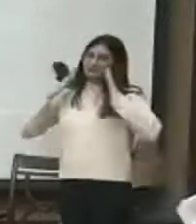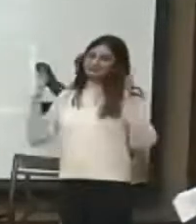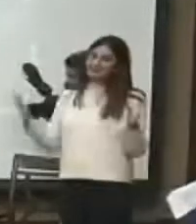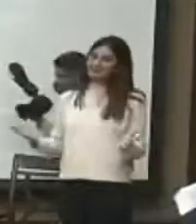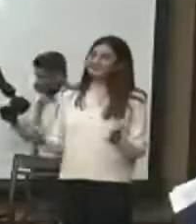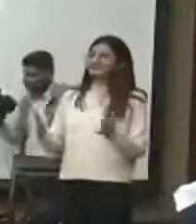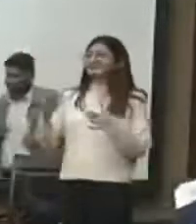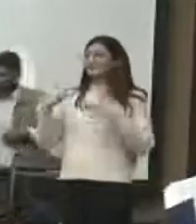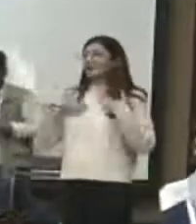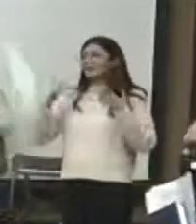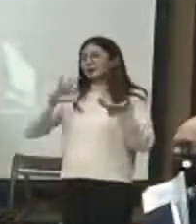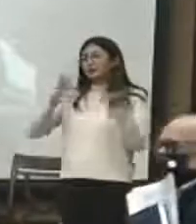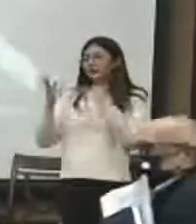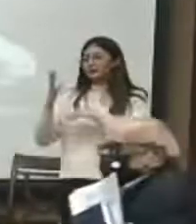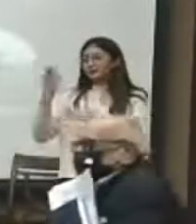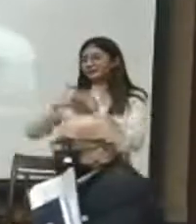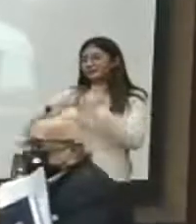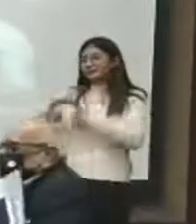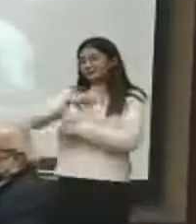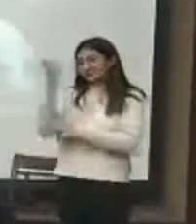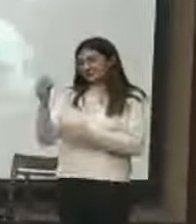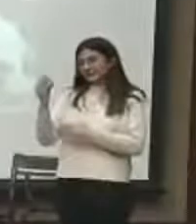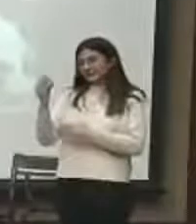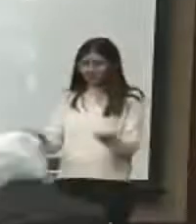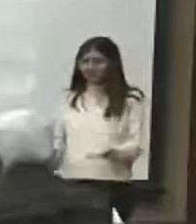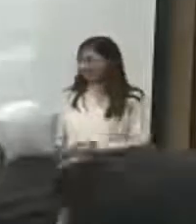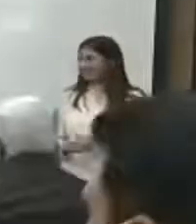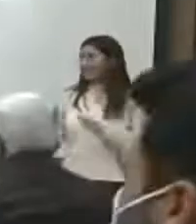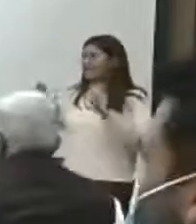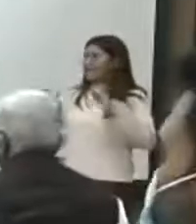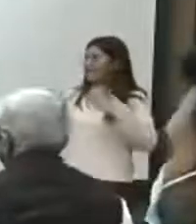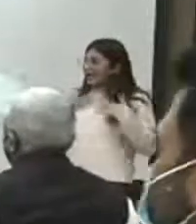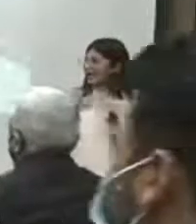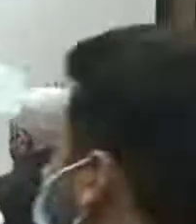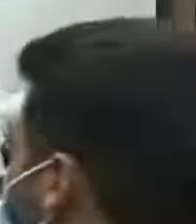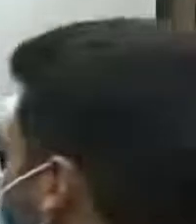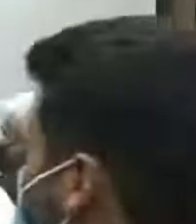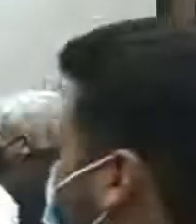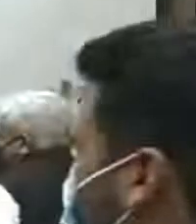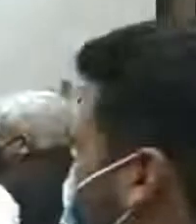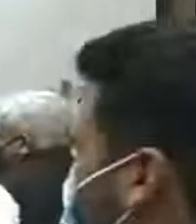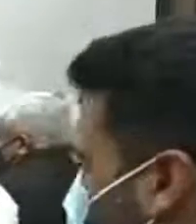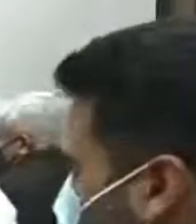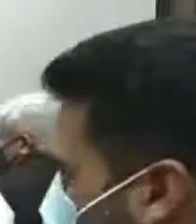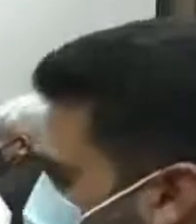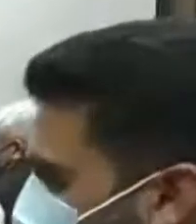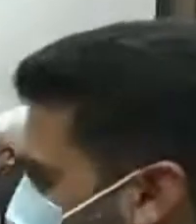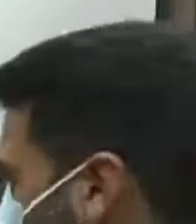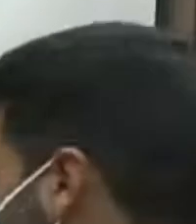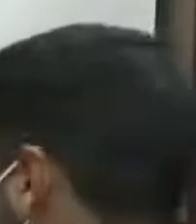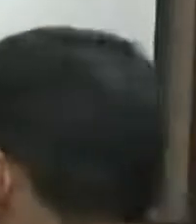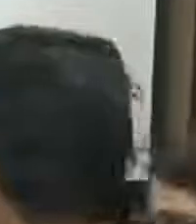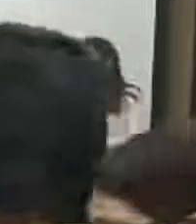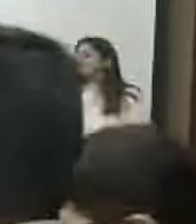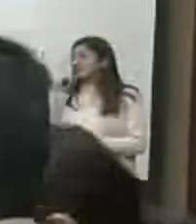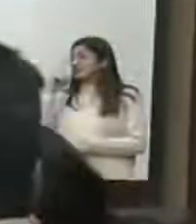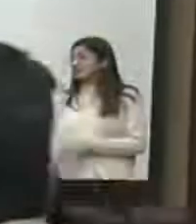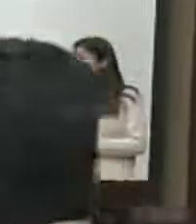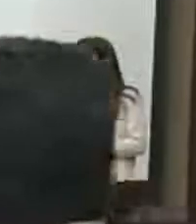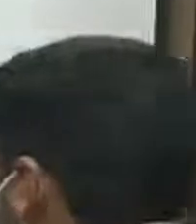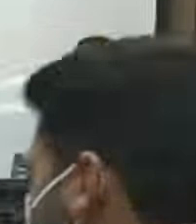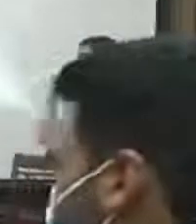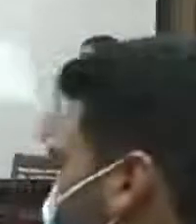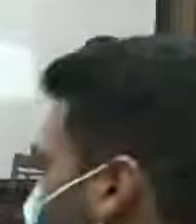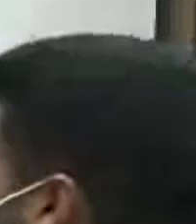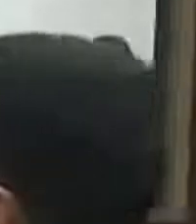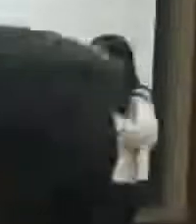a very happy World Disability Day to everybody. Happy World Disability Day. And just one thing before we conclude, we'd also like to thank